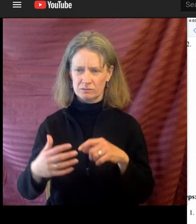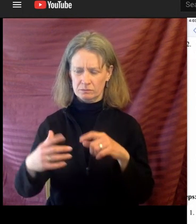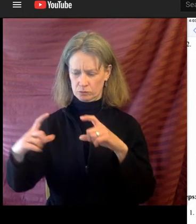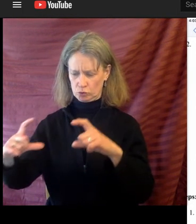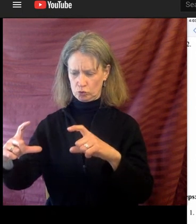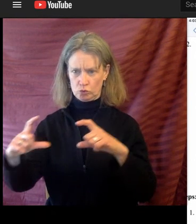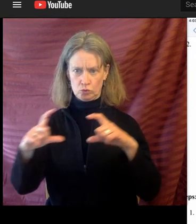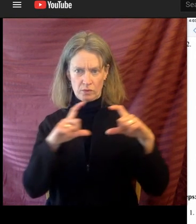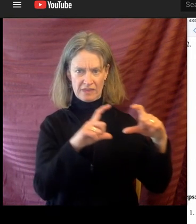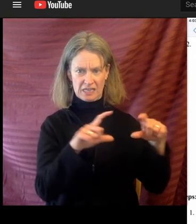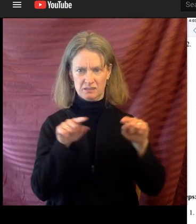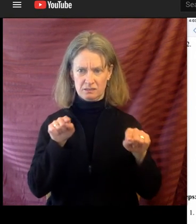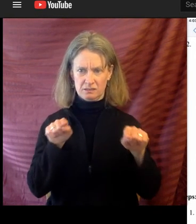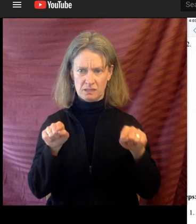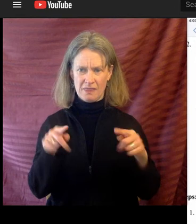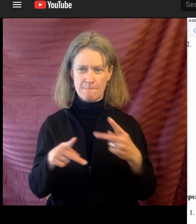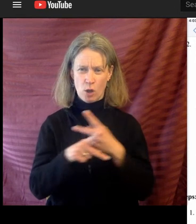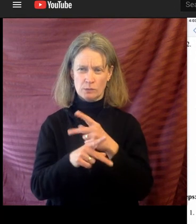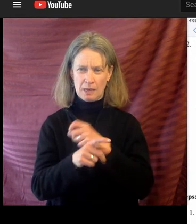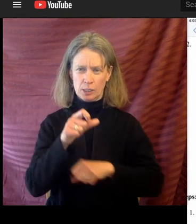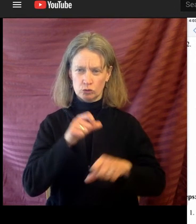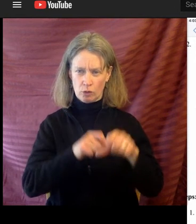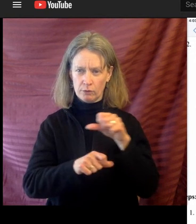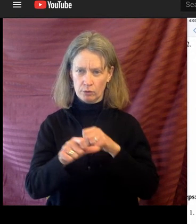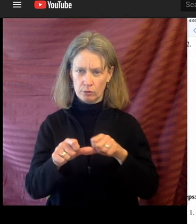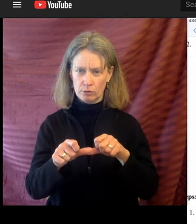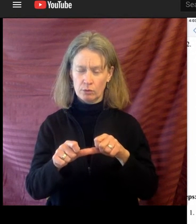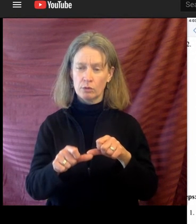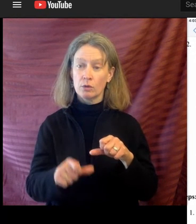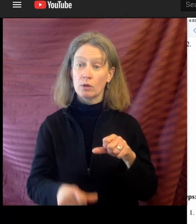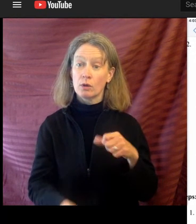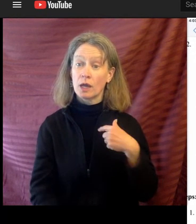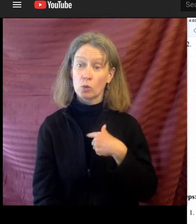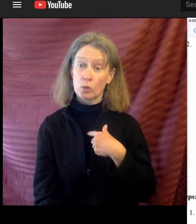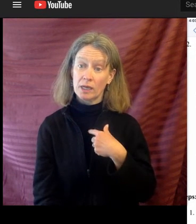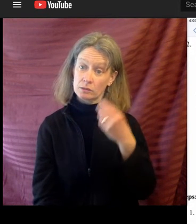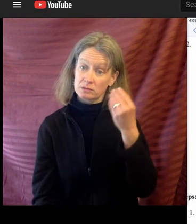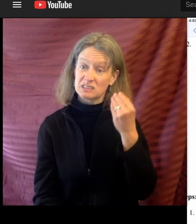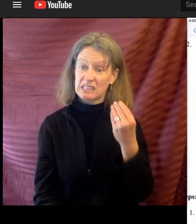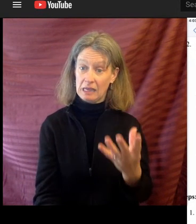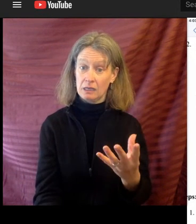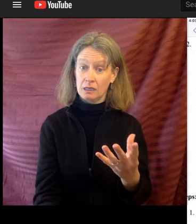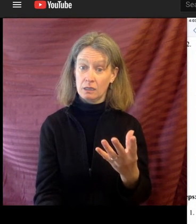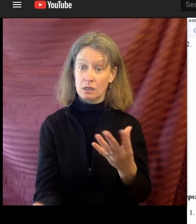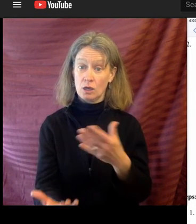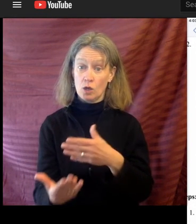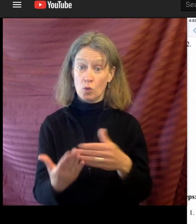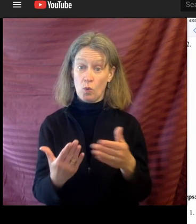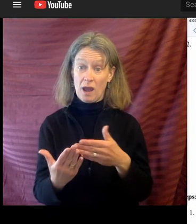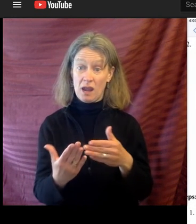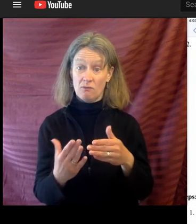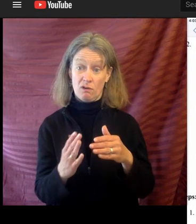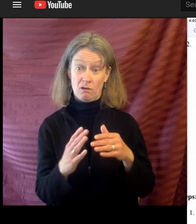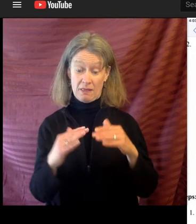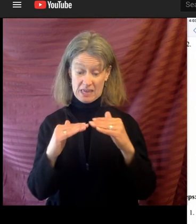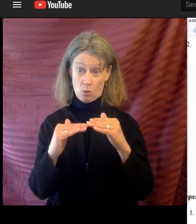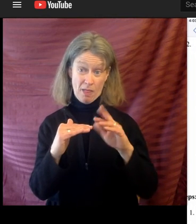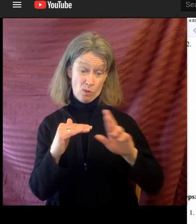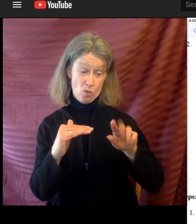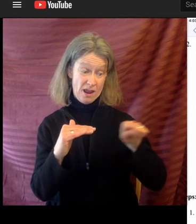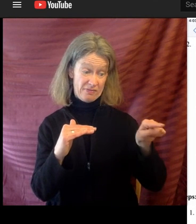are multiplying each other right now. And we're saying whatever this side is, it has to equal 0.